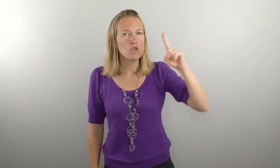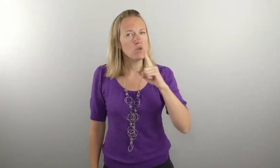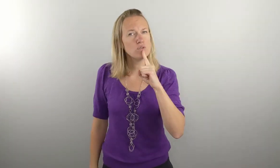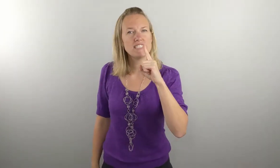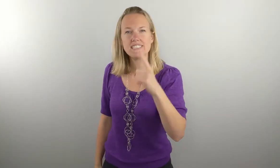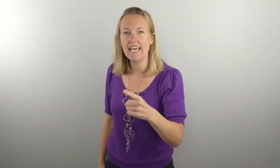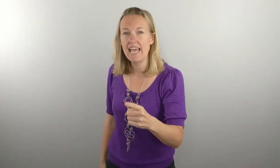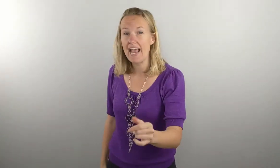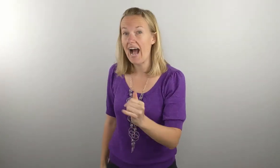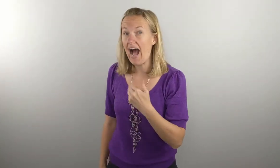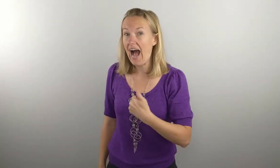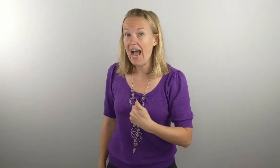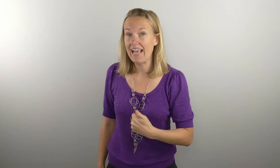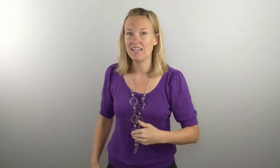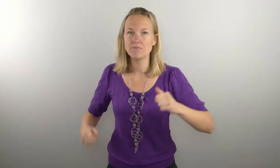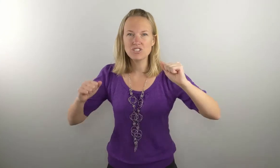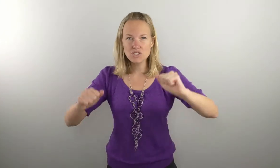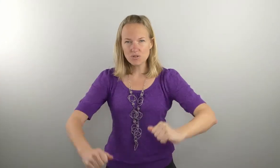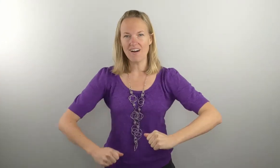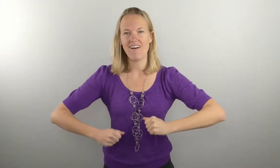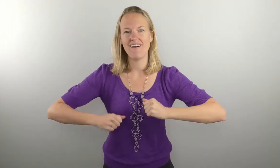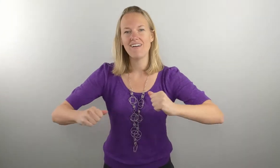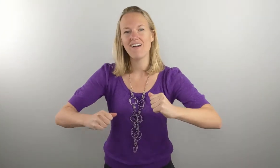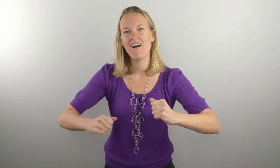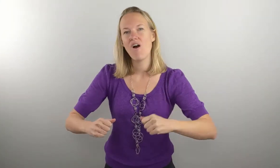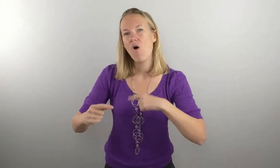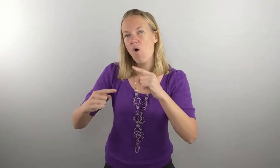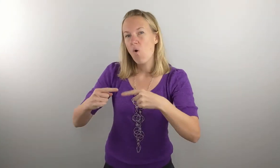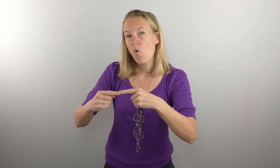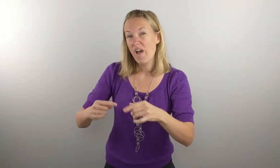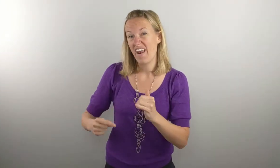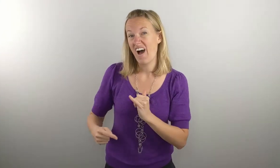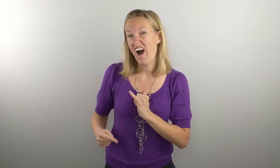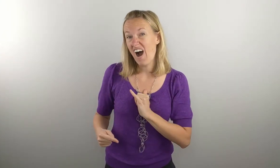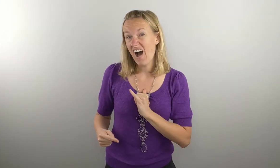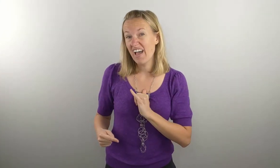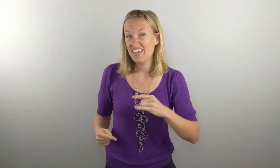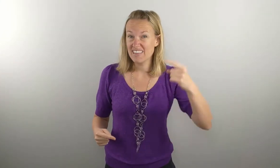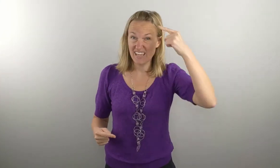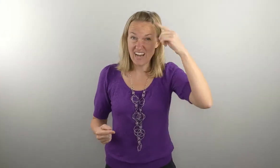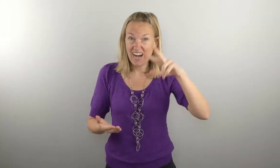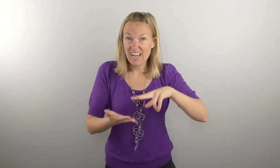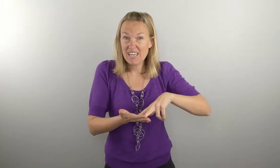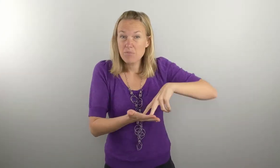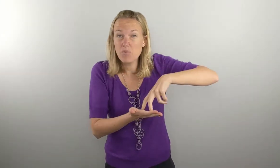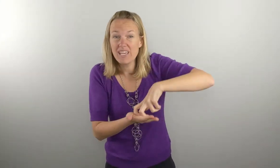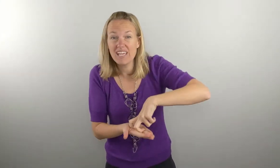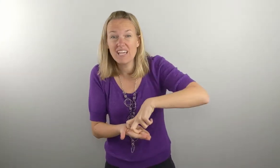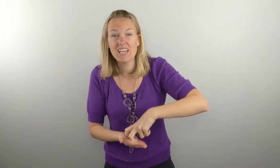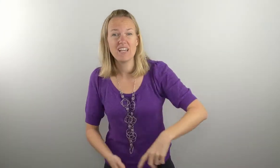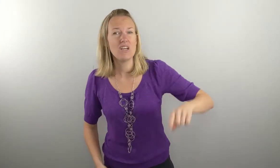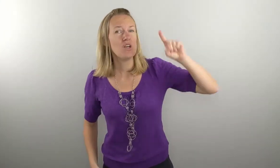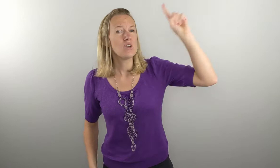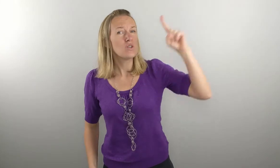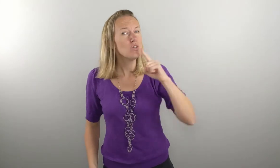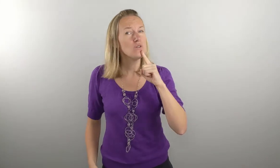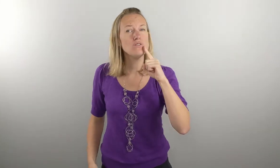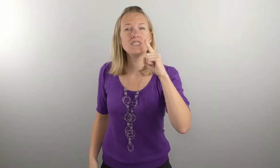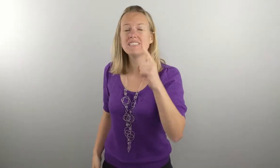You say I am strong when I think I am weak. You